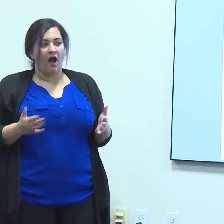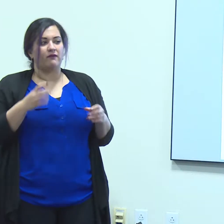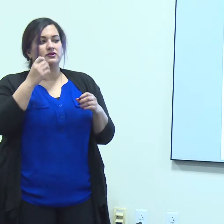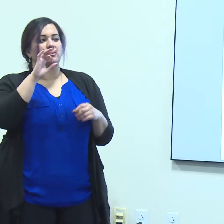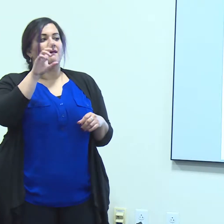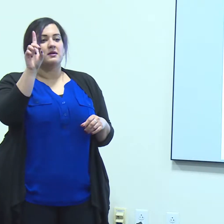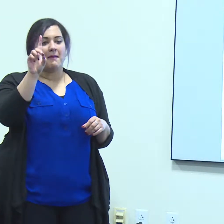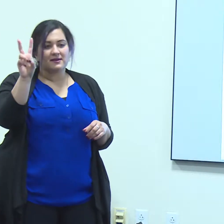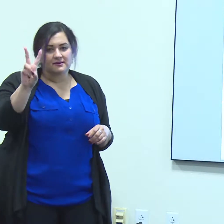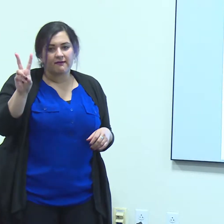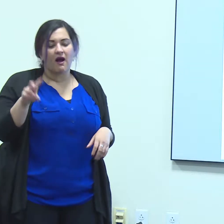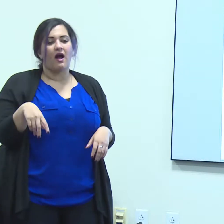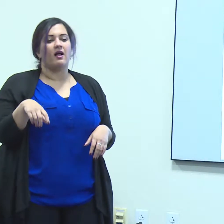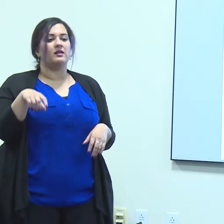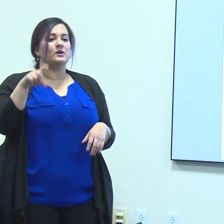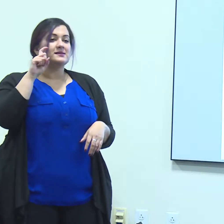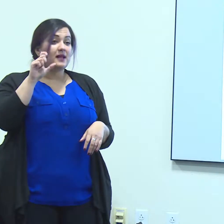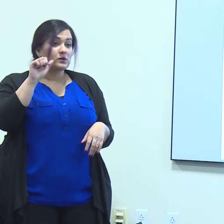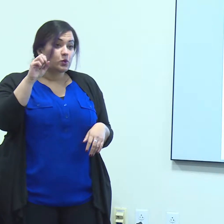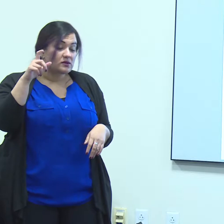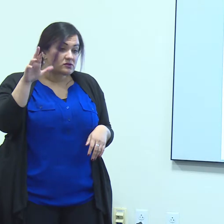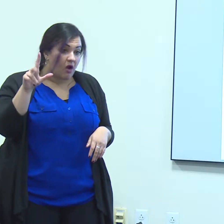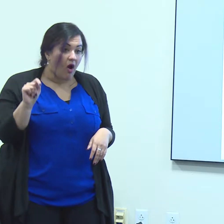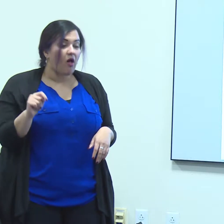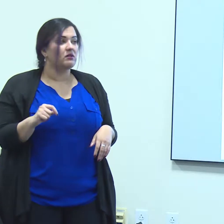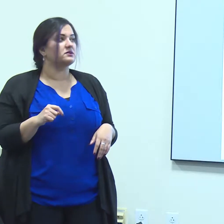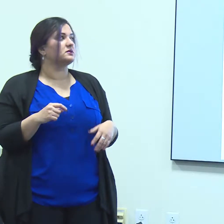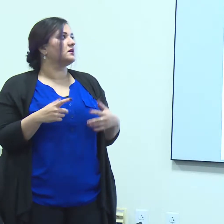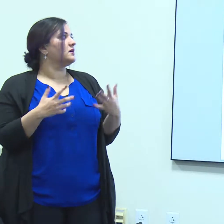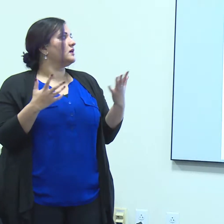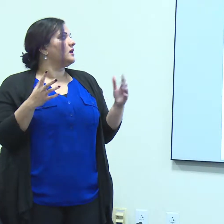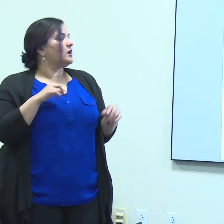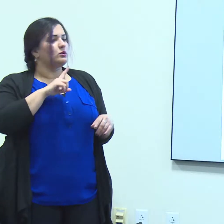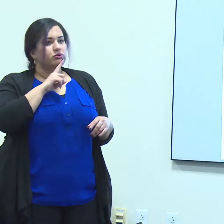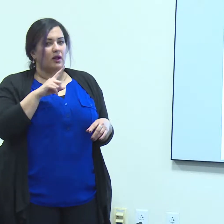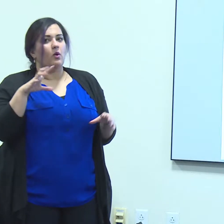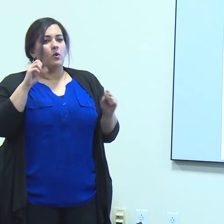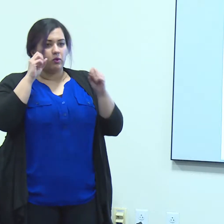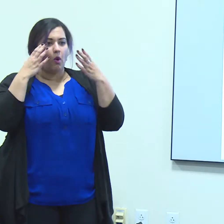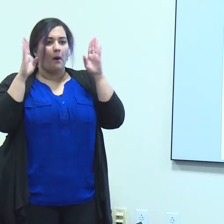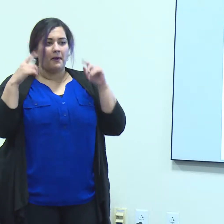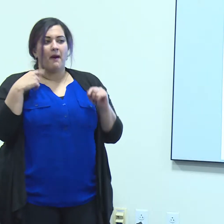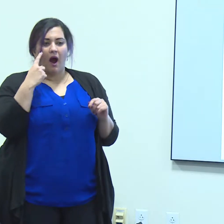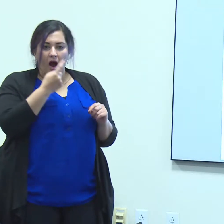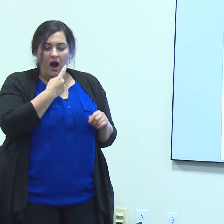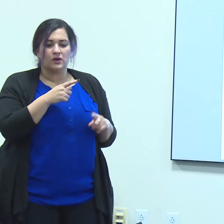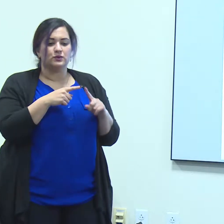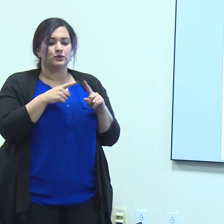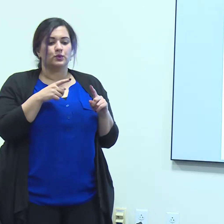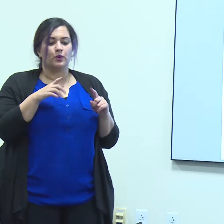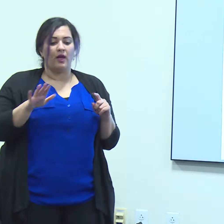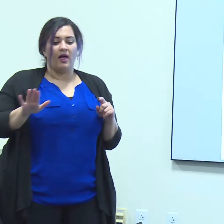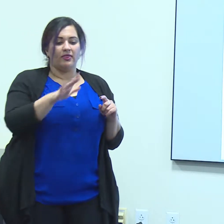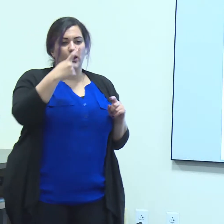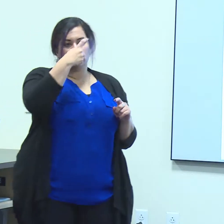with survivors of domestic violence and sexual assault, and really it opened my eyes to their